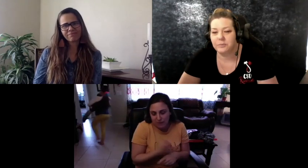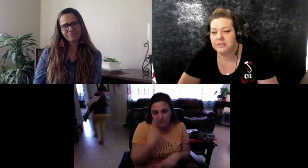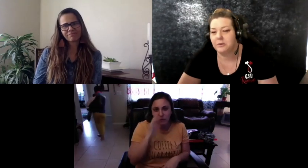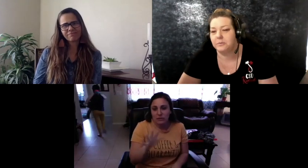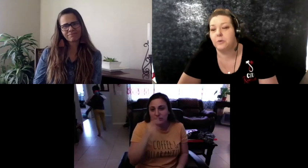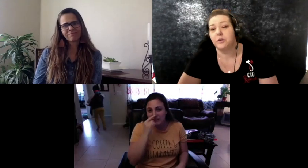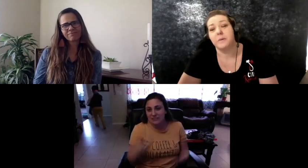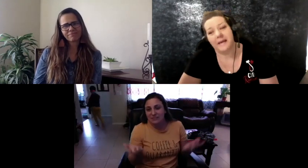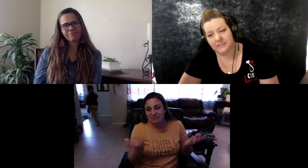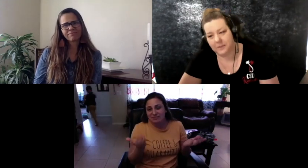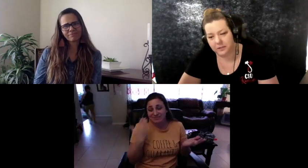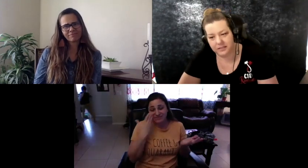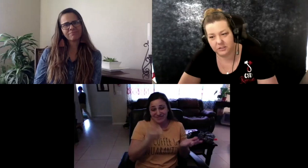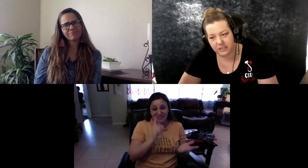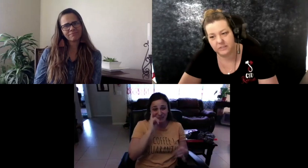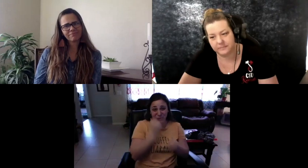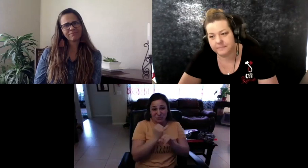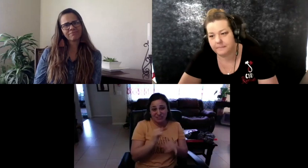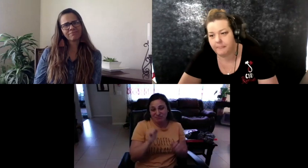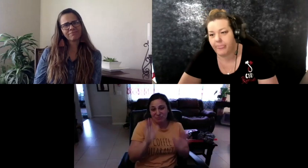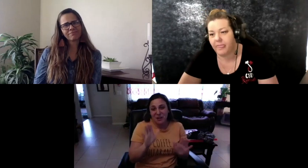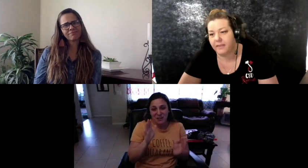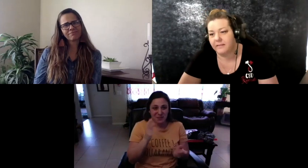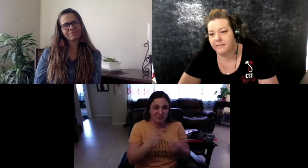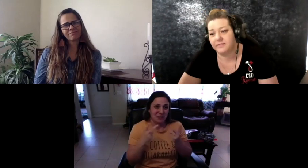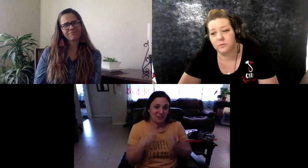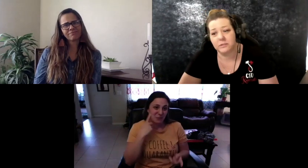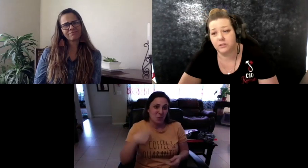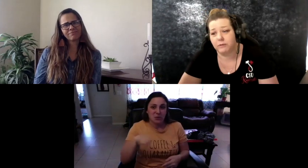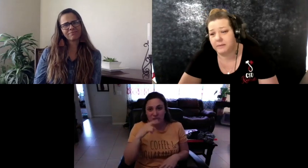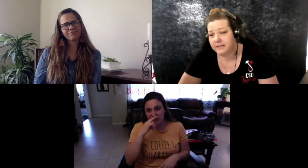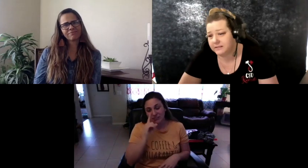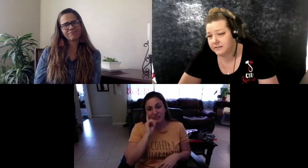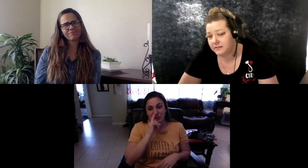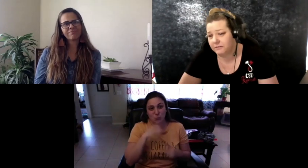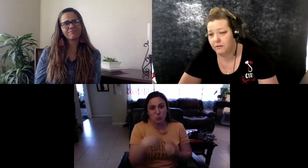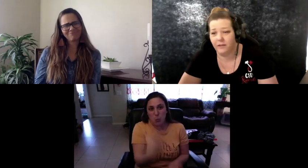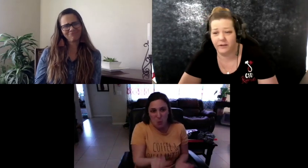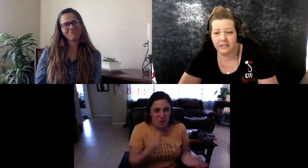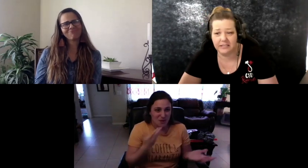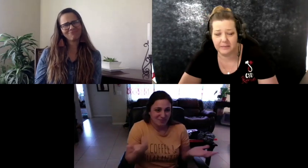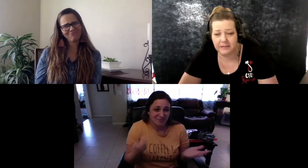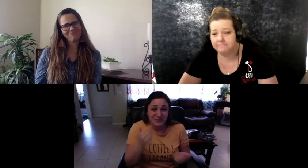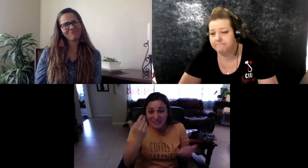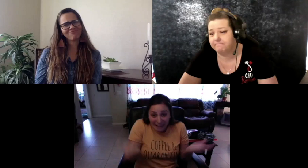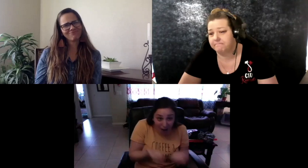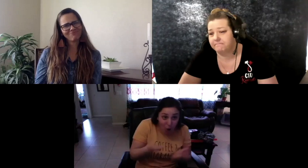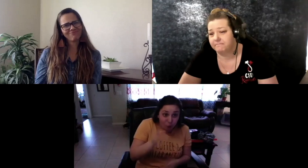Don't be passive about your kids' education. The deaf school is a great place for all of our kids to